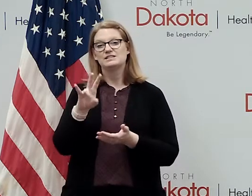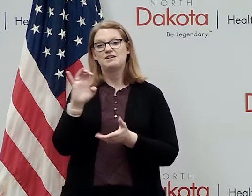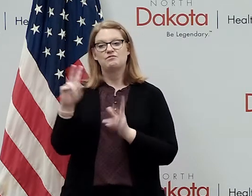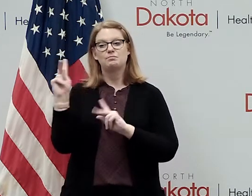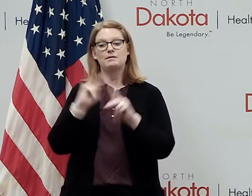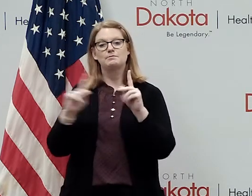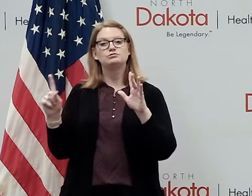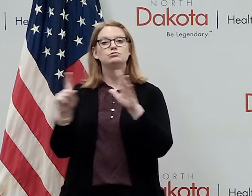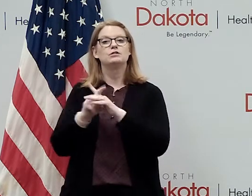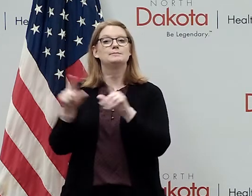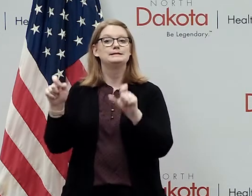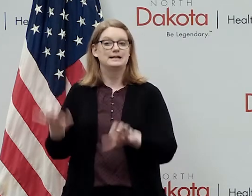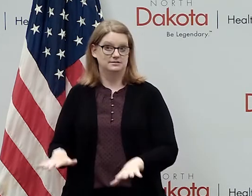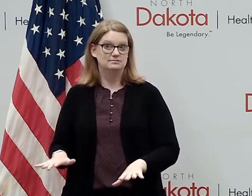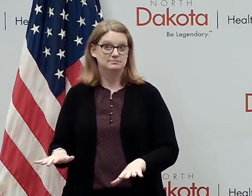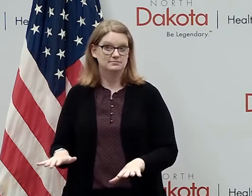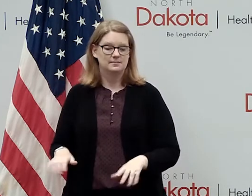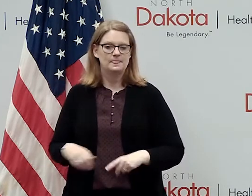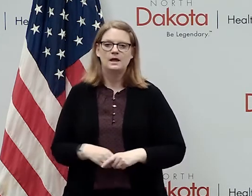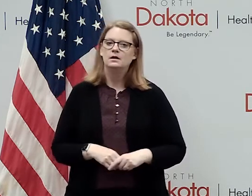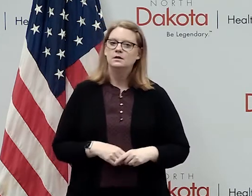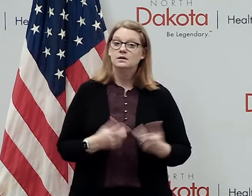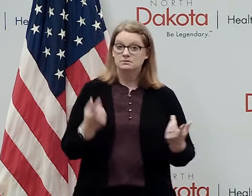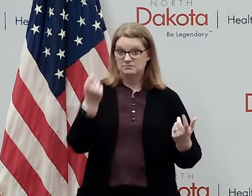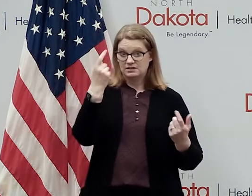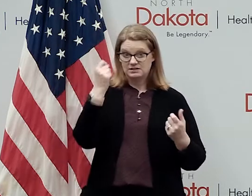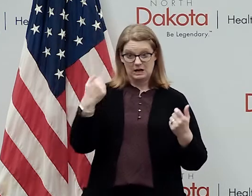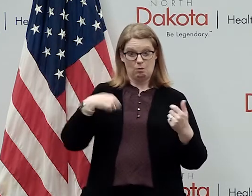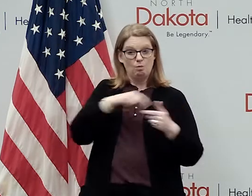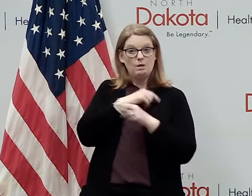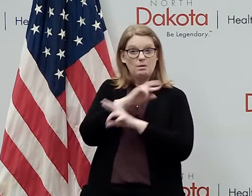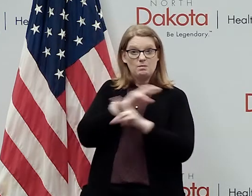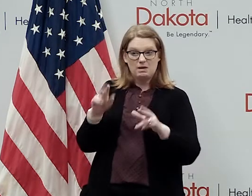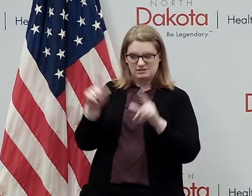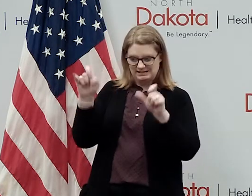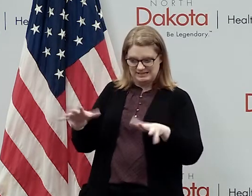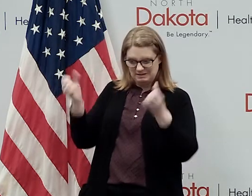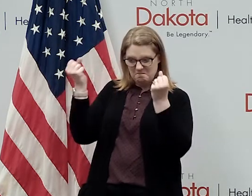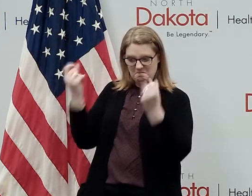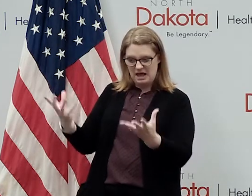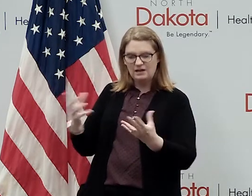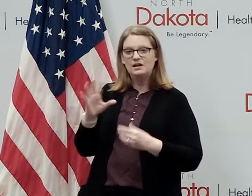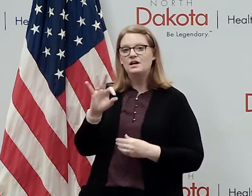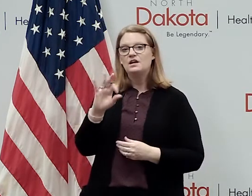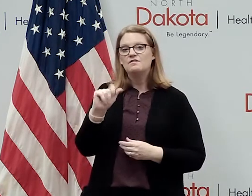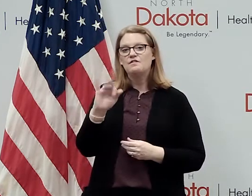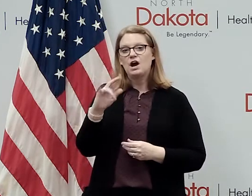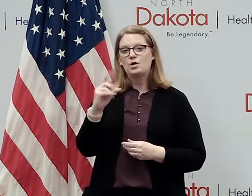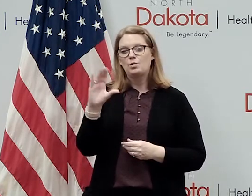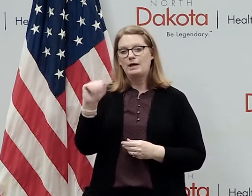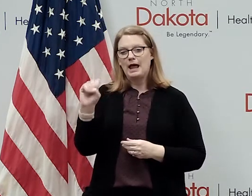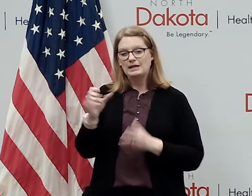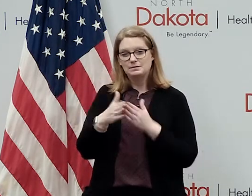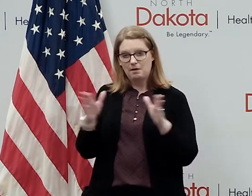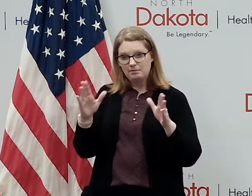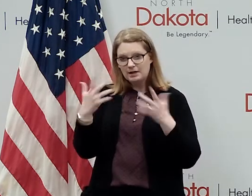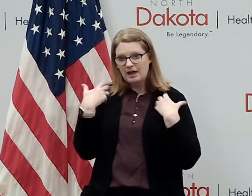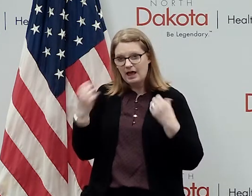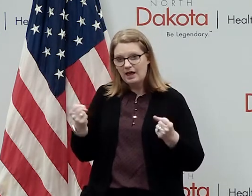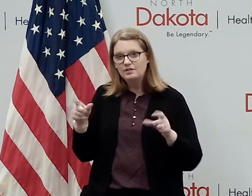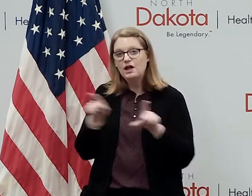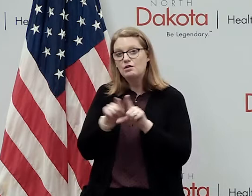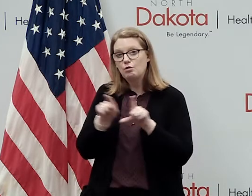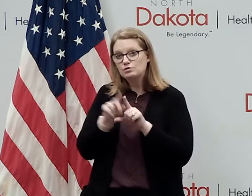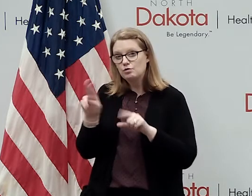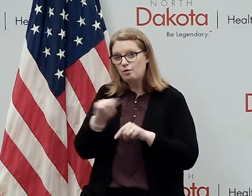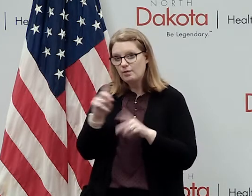came to be tested, but we were prepared to test many more than that. Fargo-Cass Public Health, in conjunction with North Dakota Department of Health, will